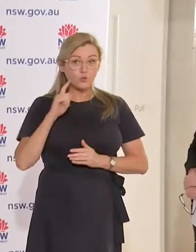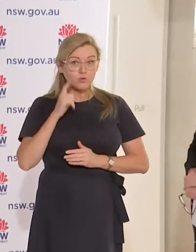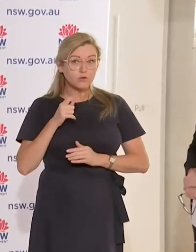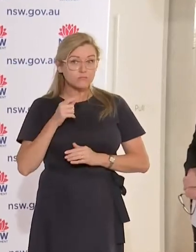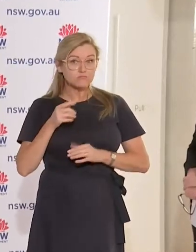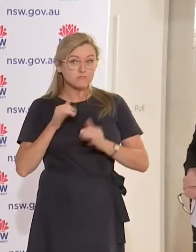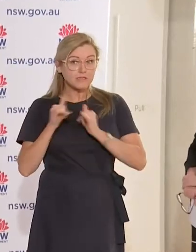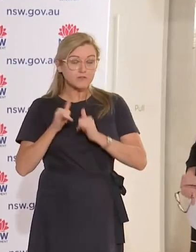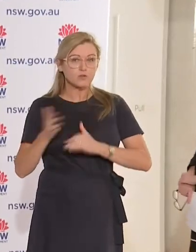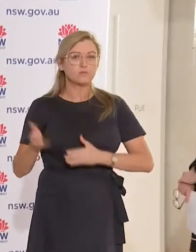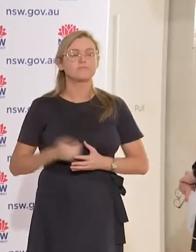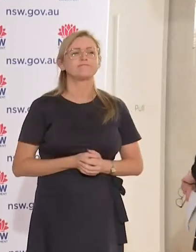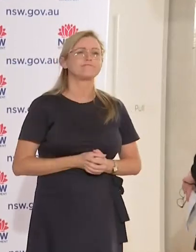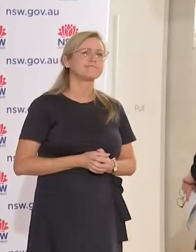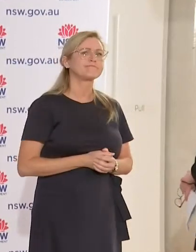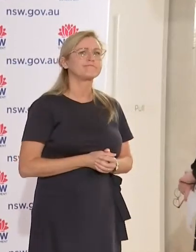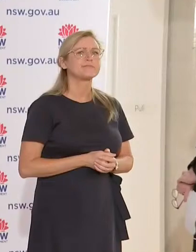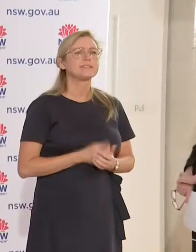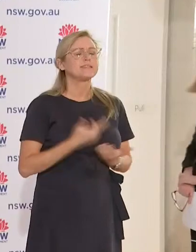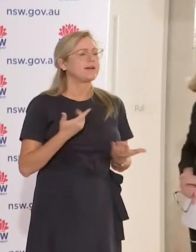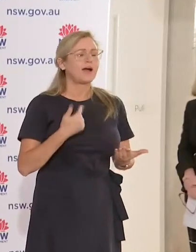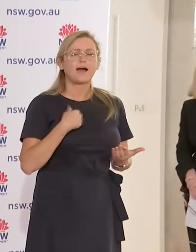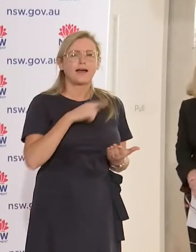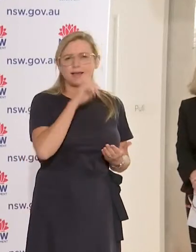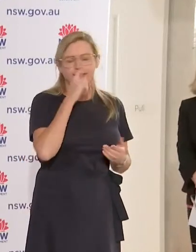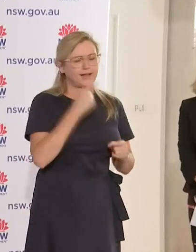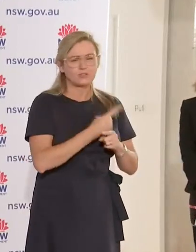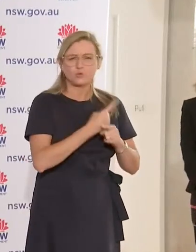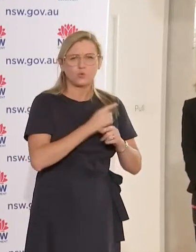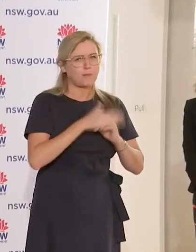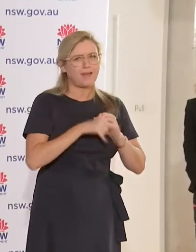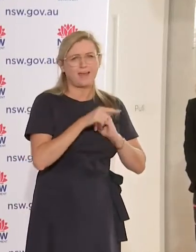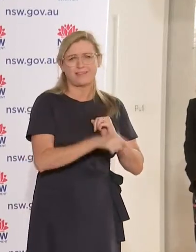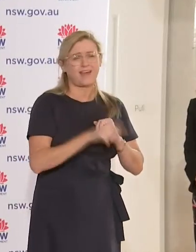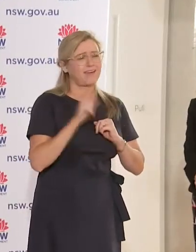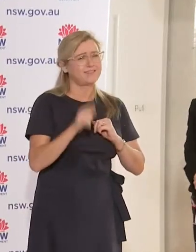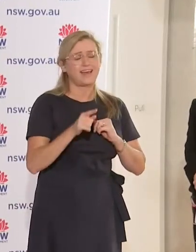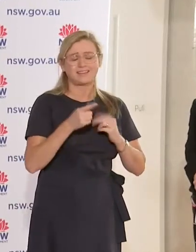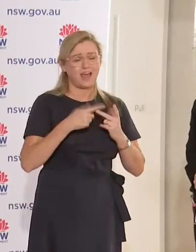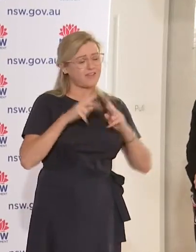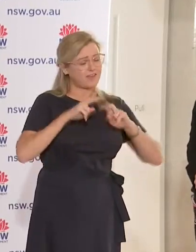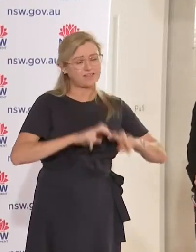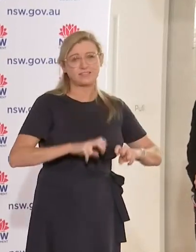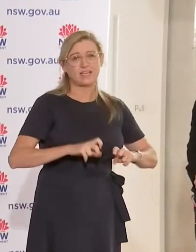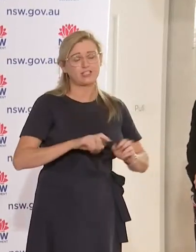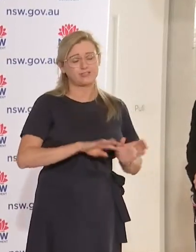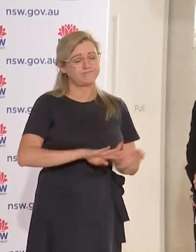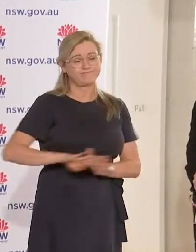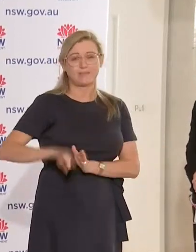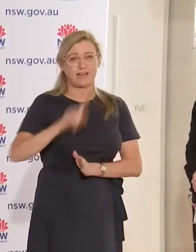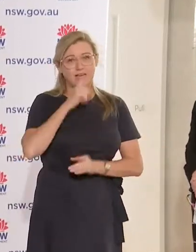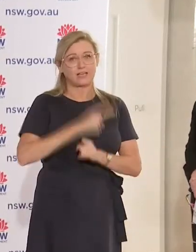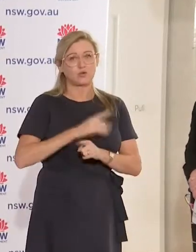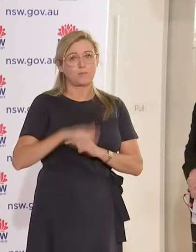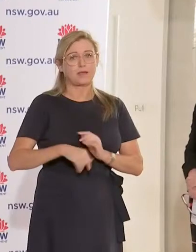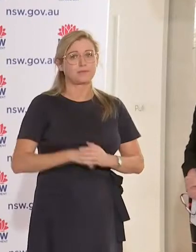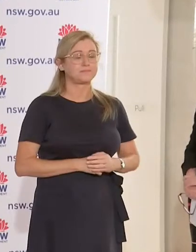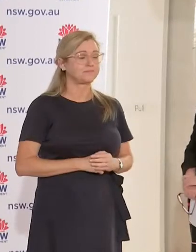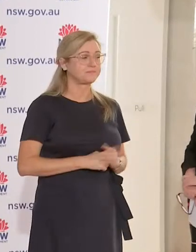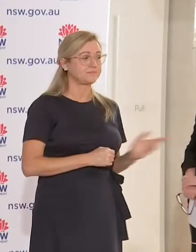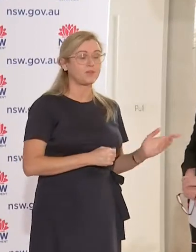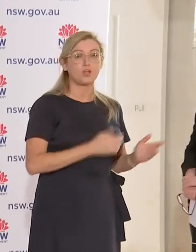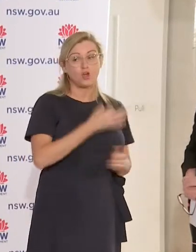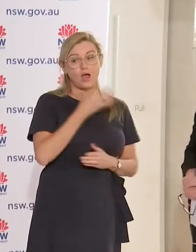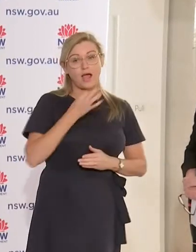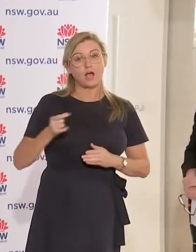would be appropriate to comment on ongoing investigations. I've been very consistent on that and I have nothing further to say. Premier, we're not asking you to comment on the investigation.